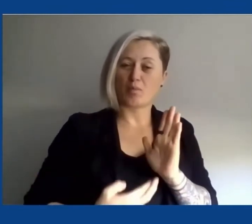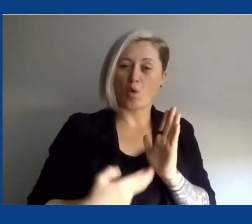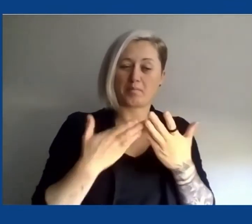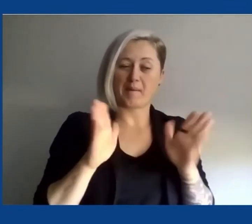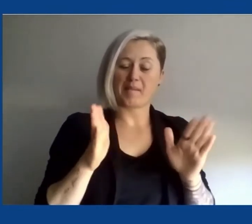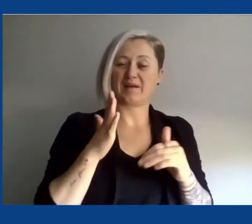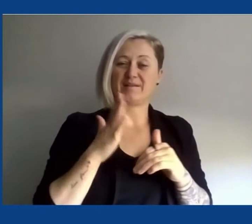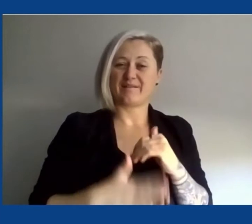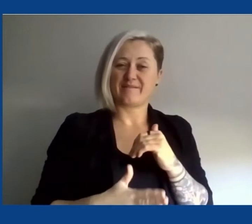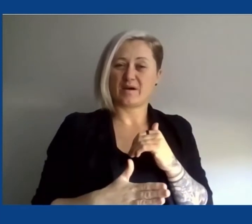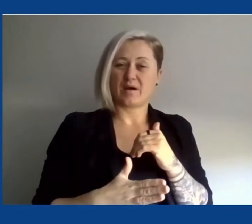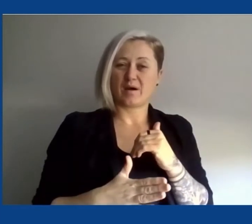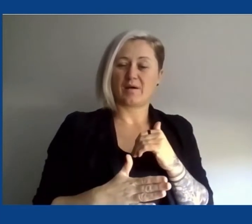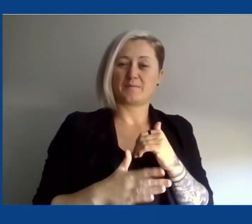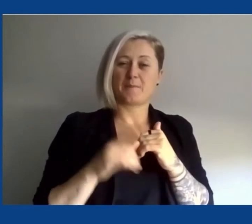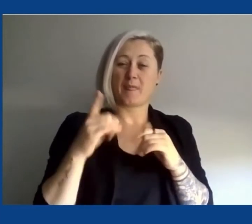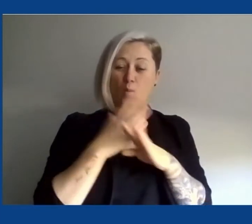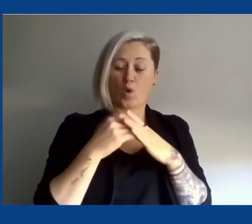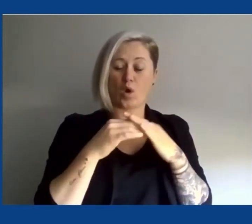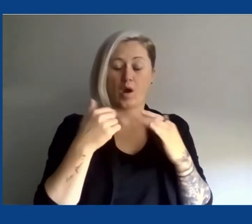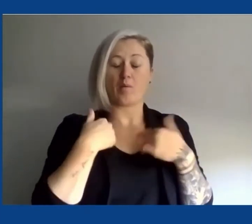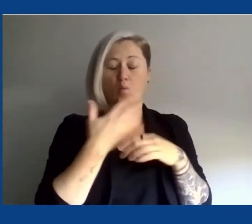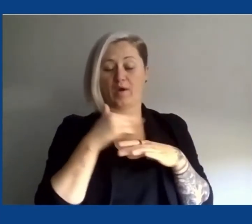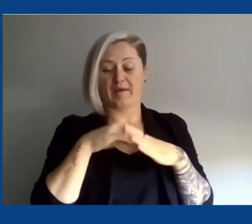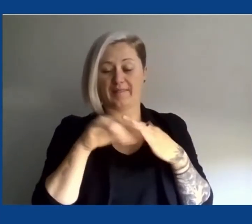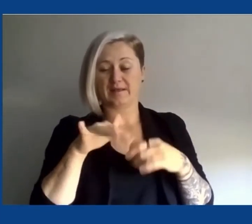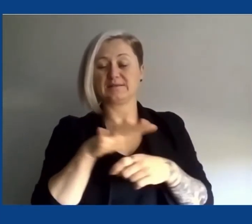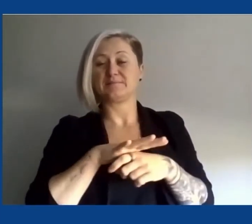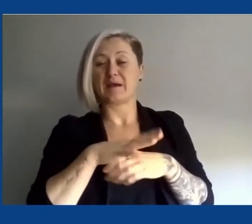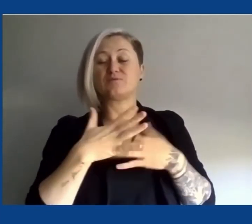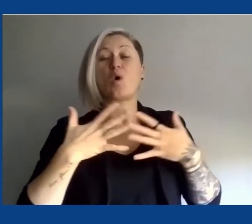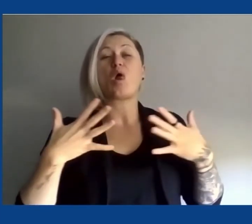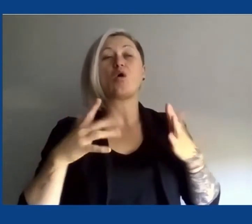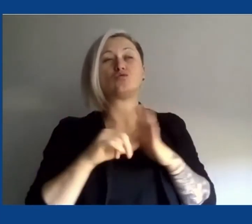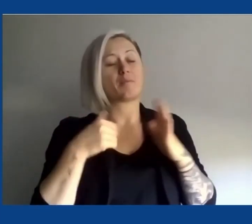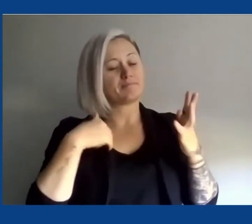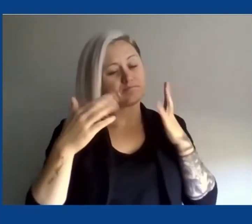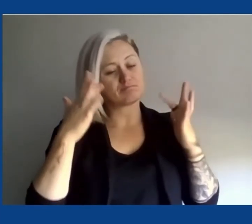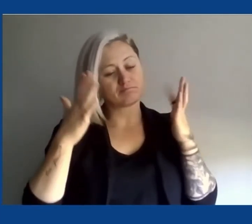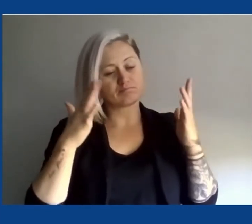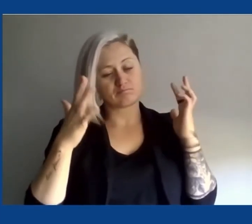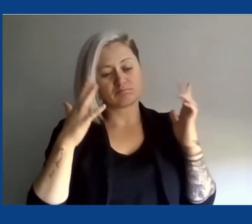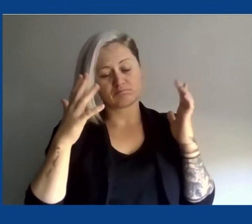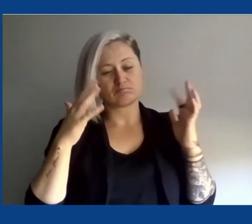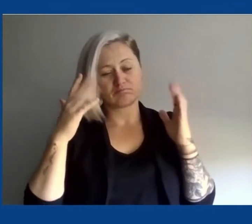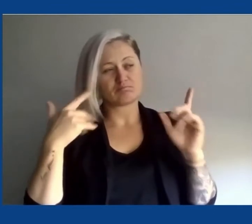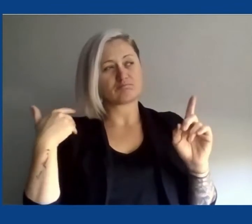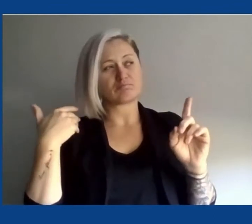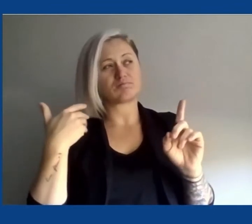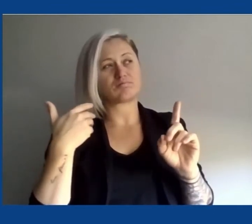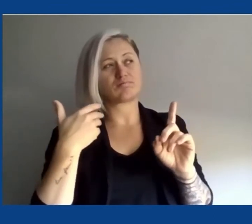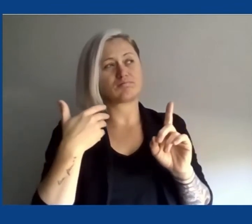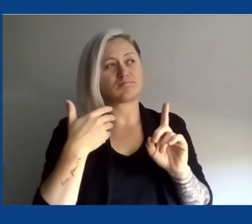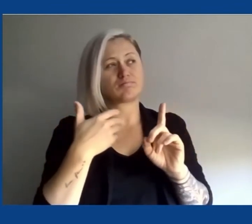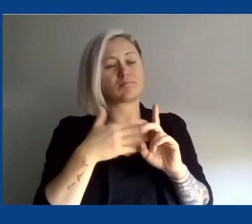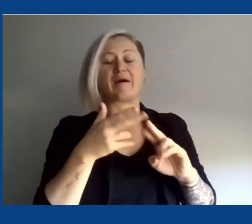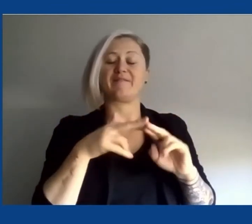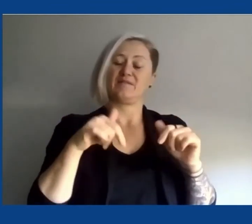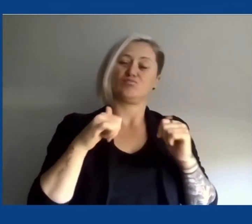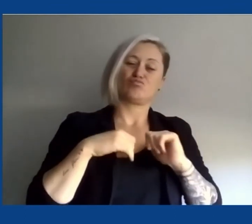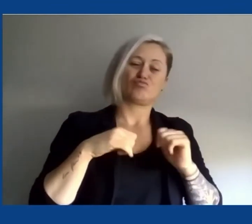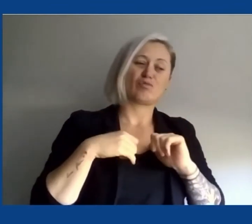know, working in the space for such a long time, I've thought long and hard about whether this practice of appointing bodies and